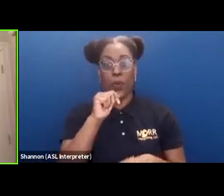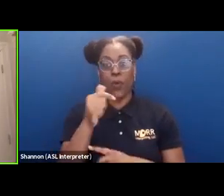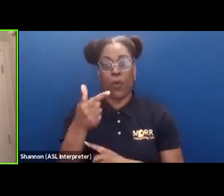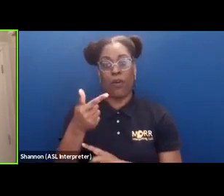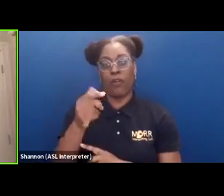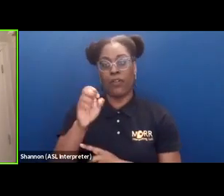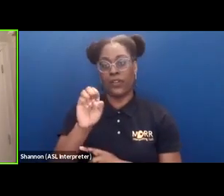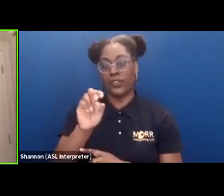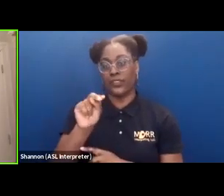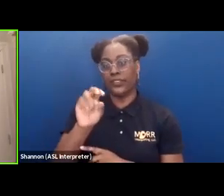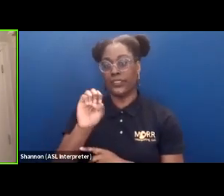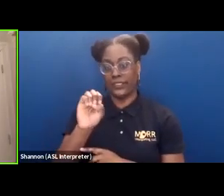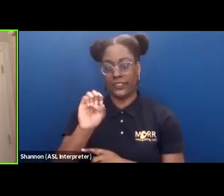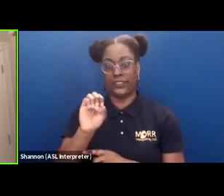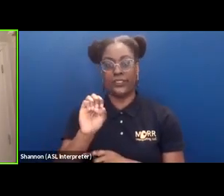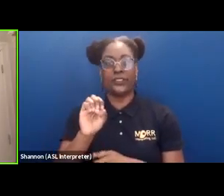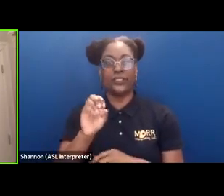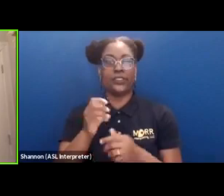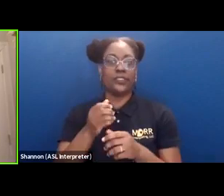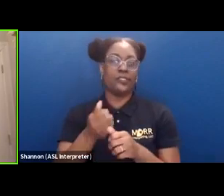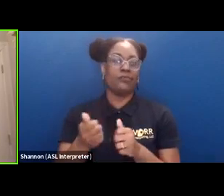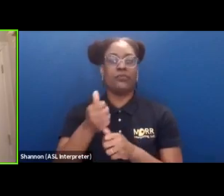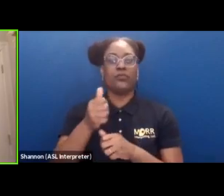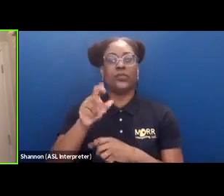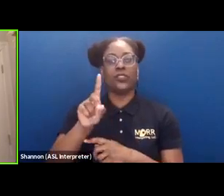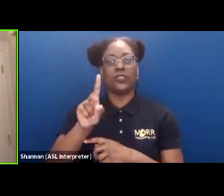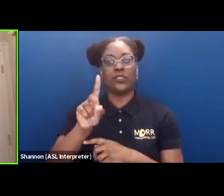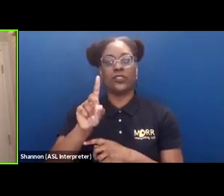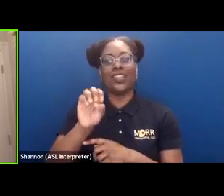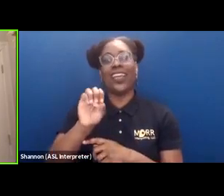because of that, it is usually a disease that people do not